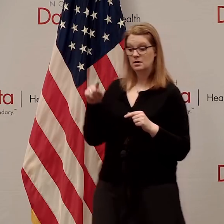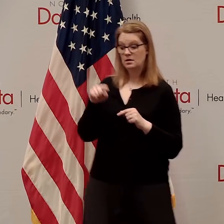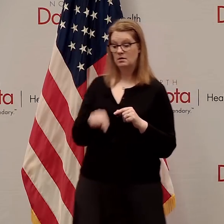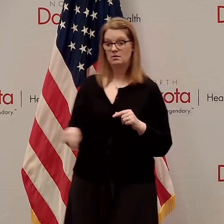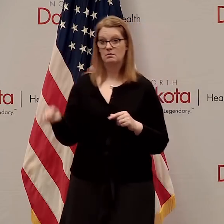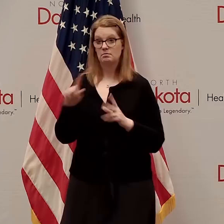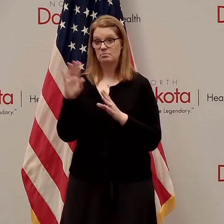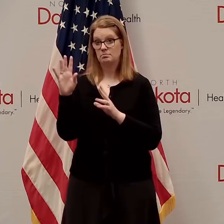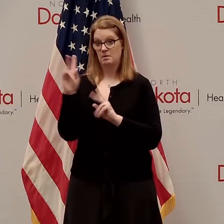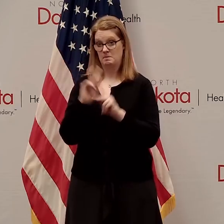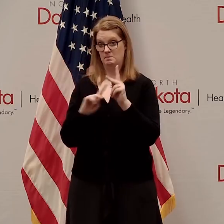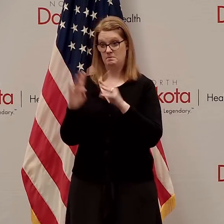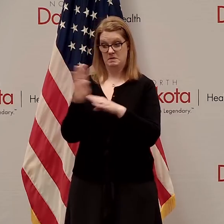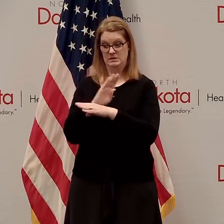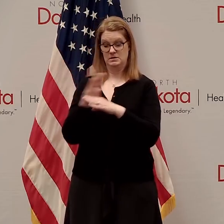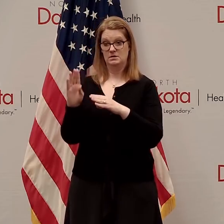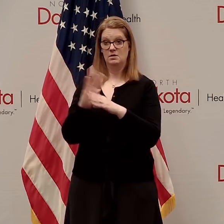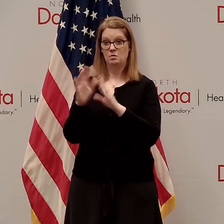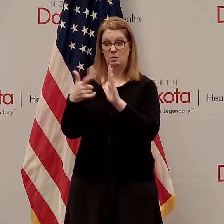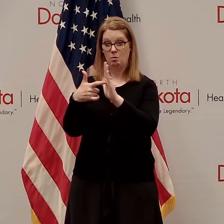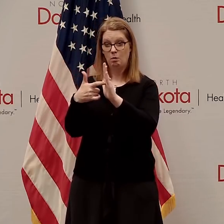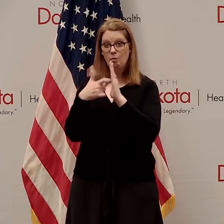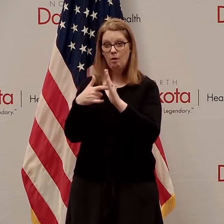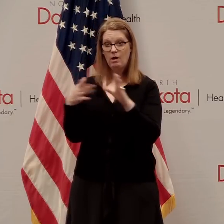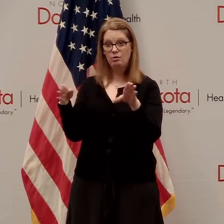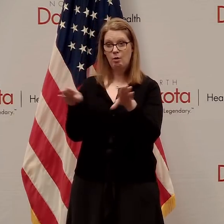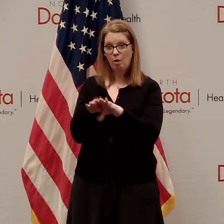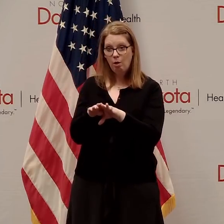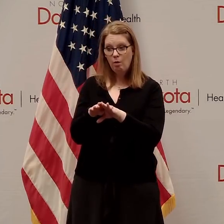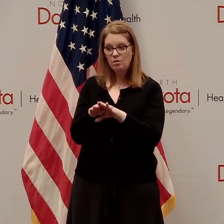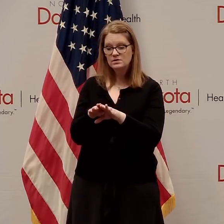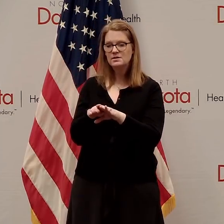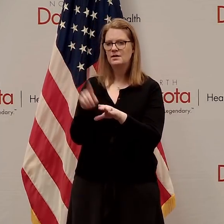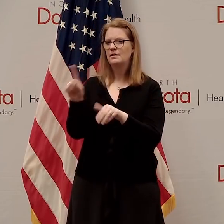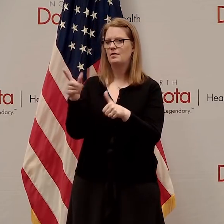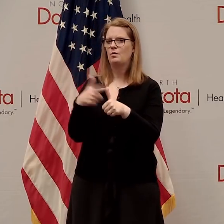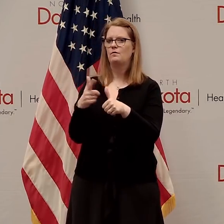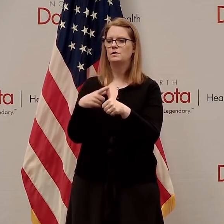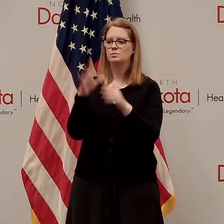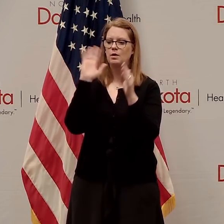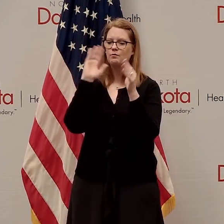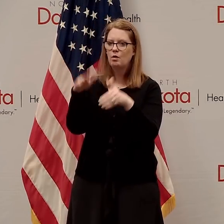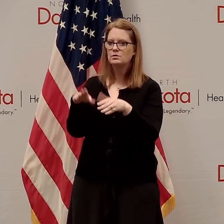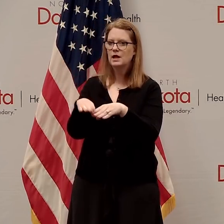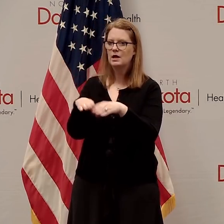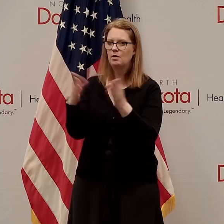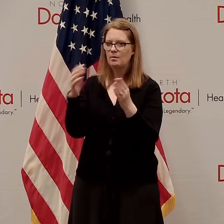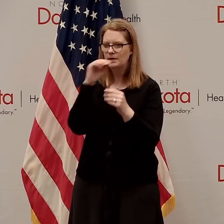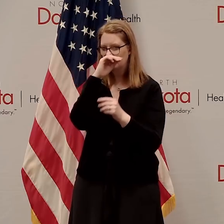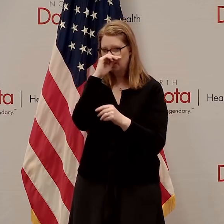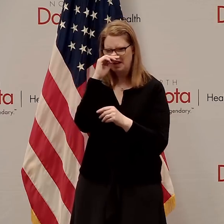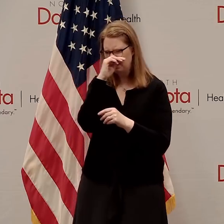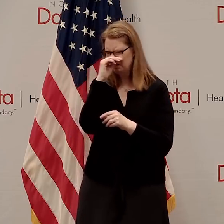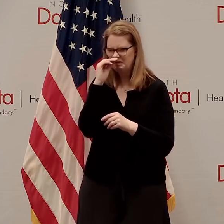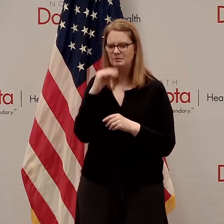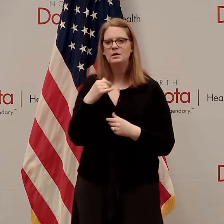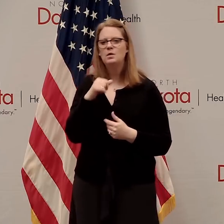specifically mandate to close and helping to get them to reopen. We didn't talk about schools today.